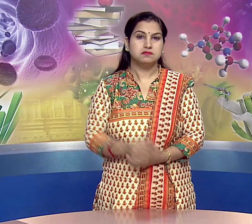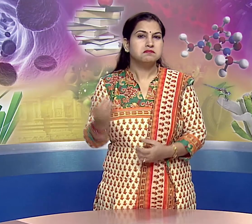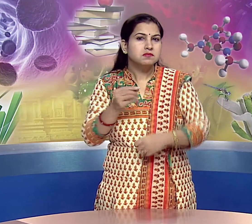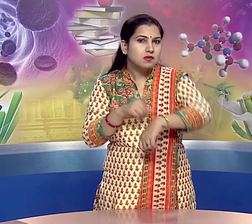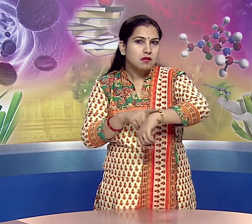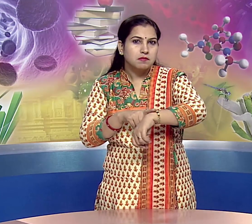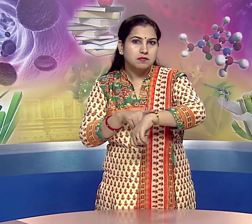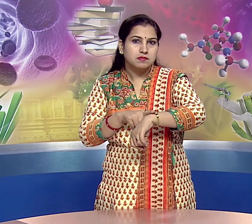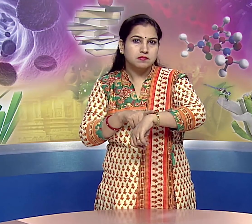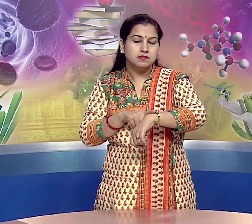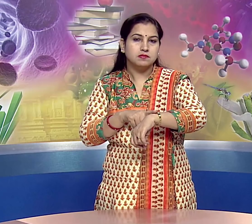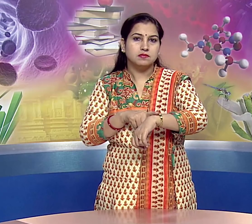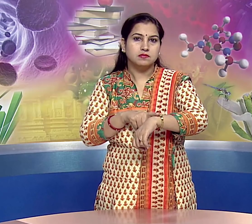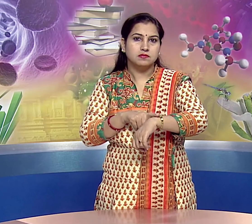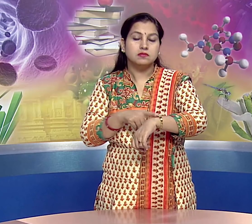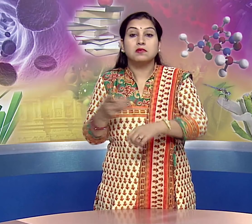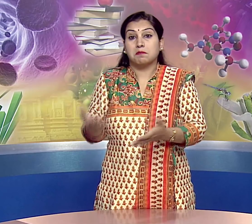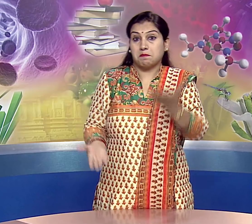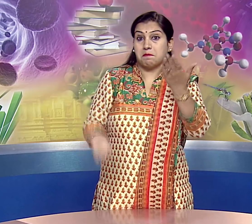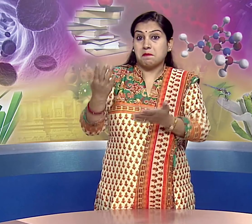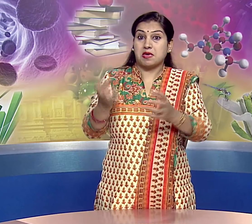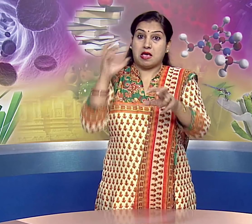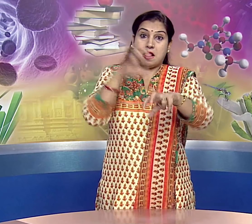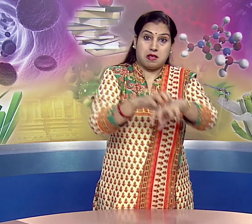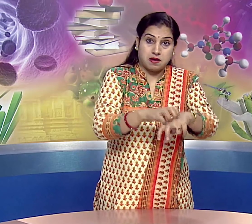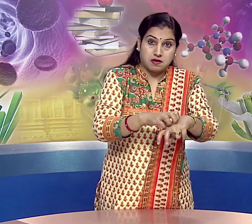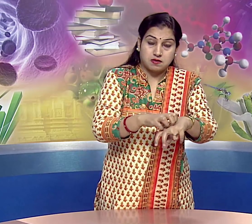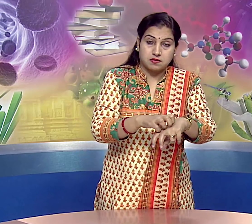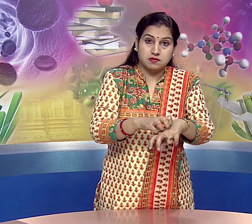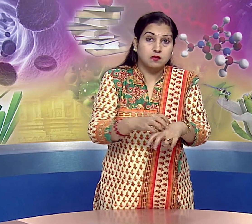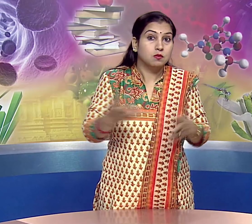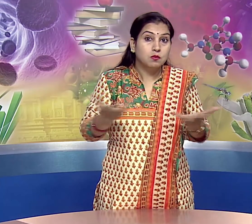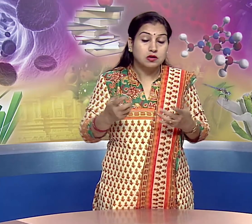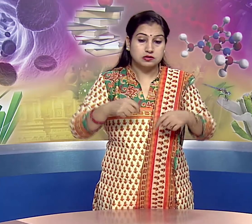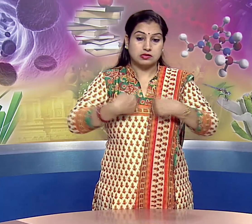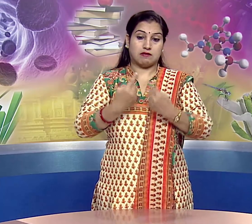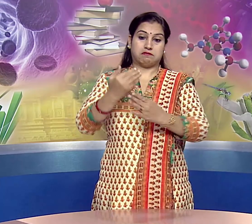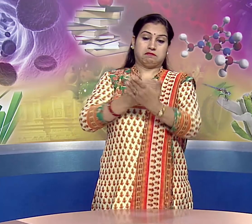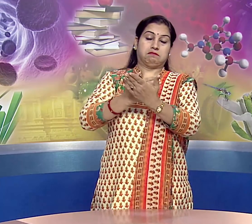Sometimes they may attack in self-defense.